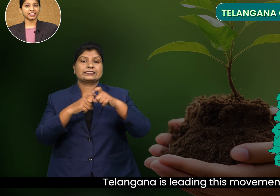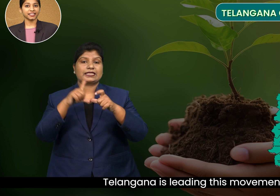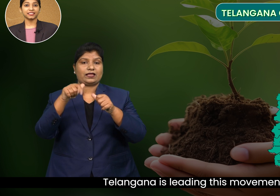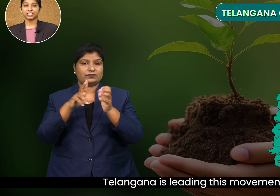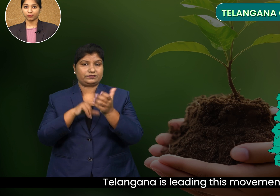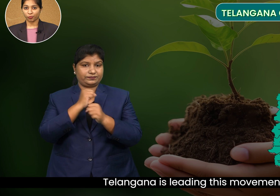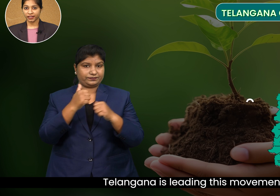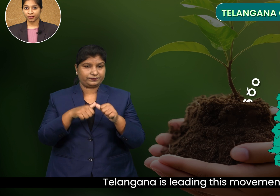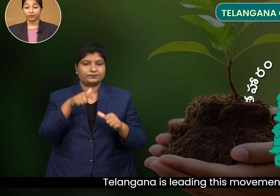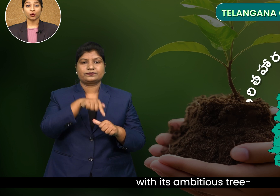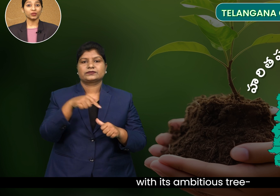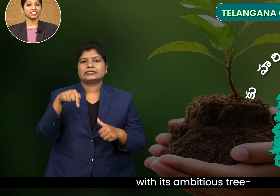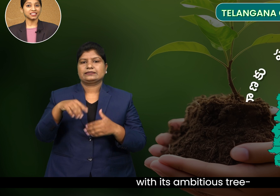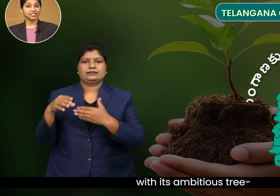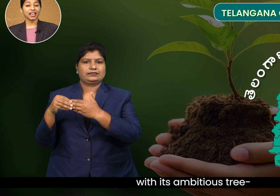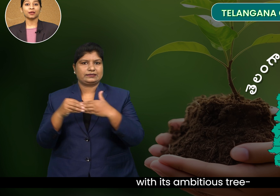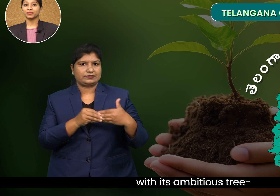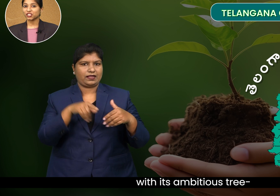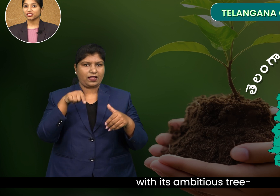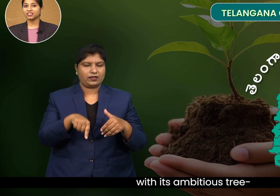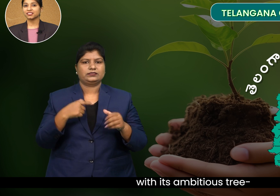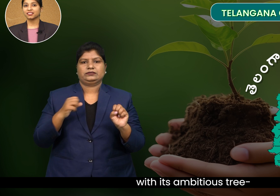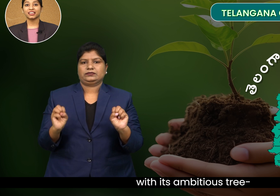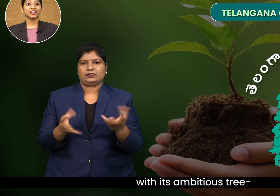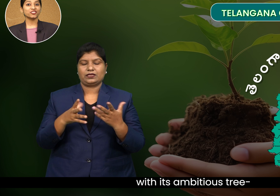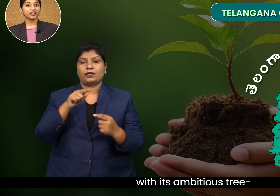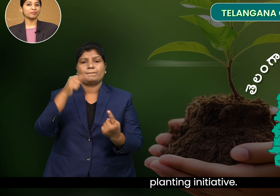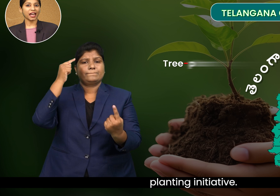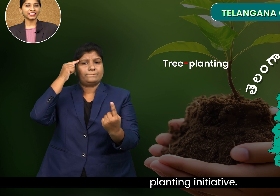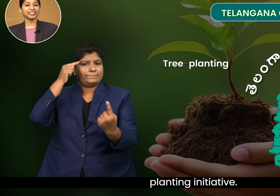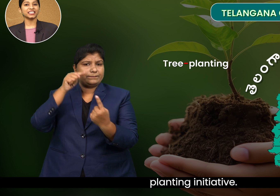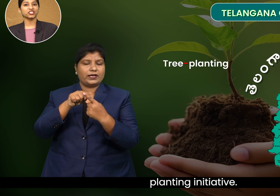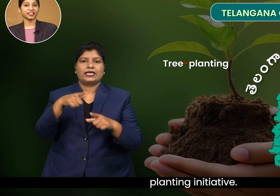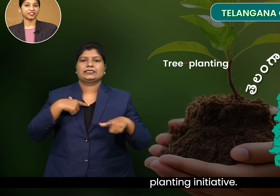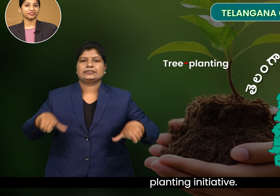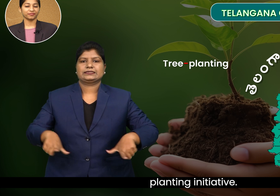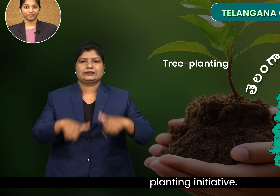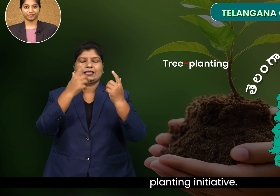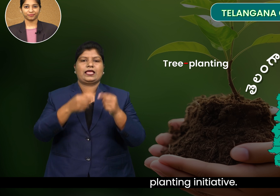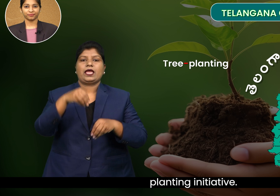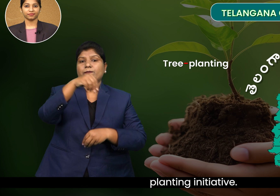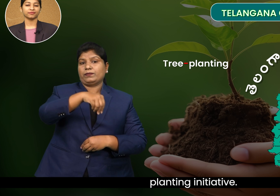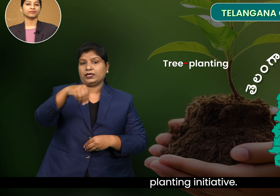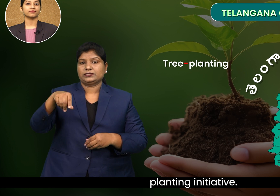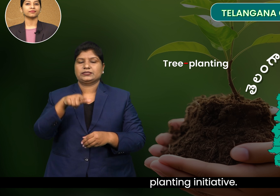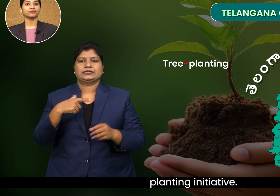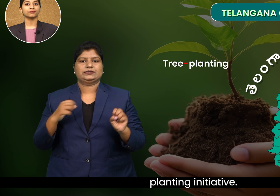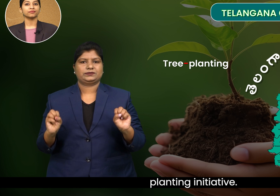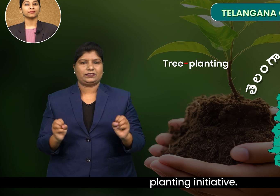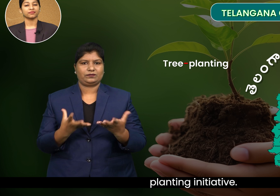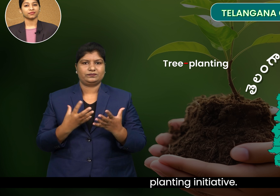Telangana is leading this movement with its ambitious tree planting initiative.